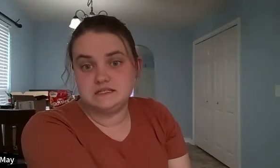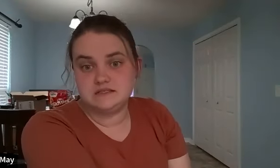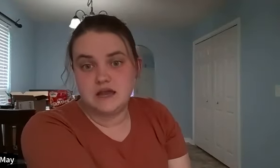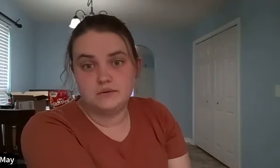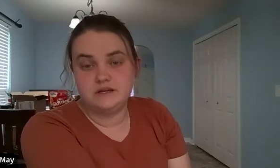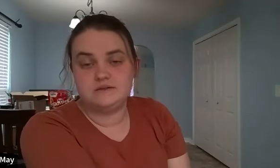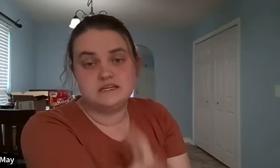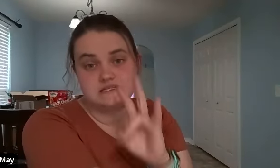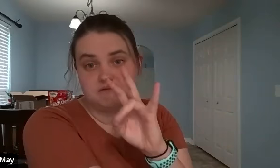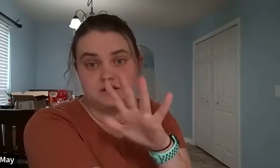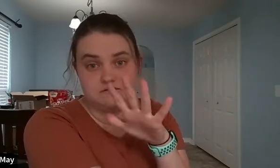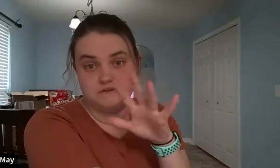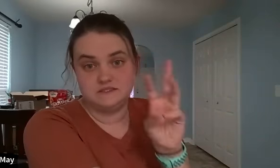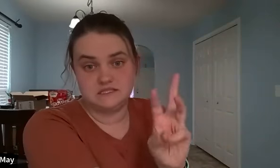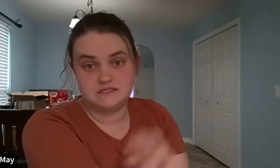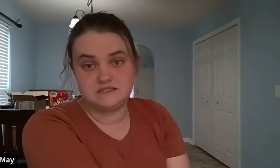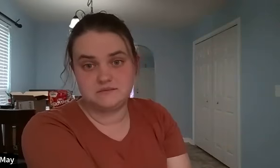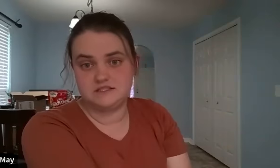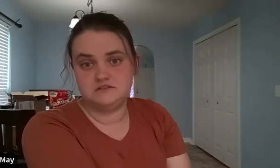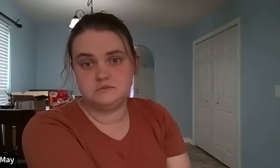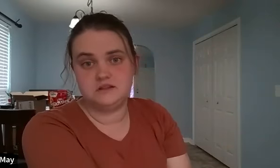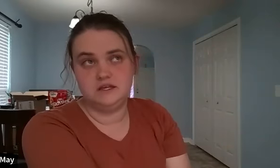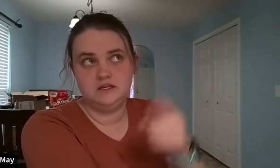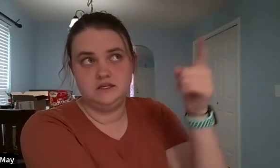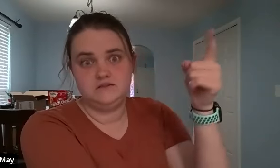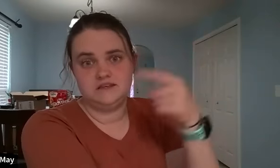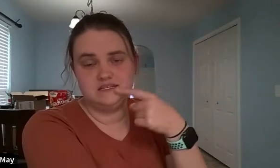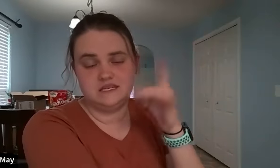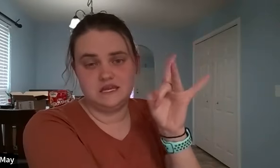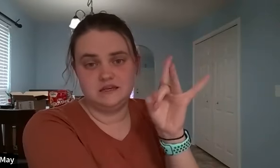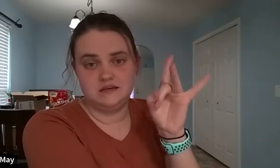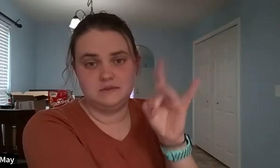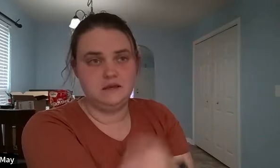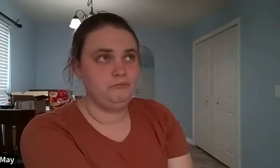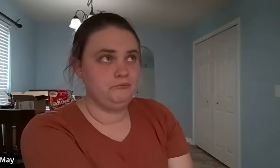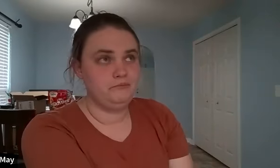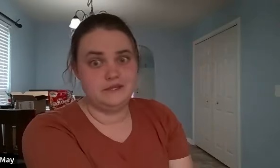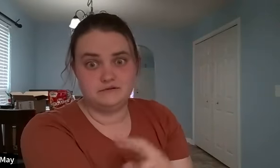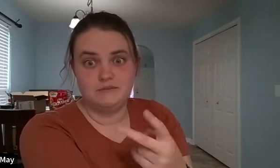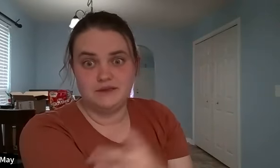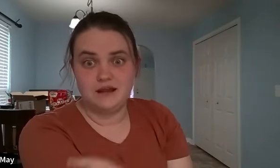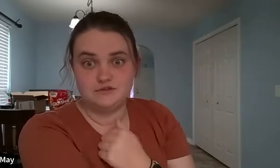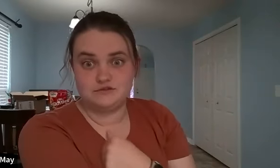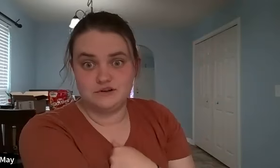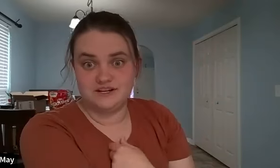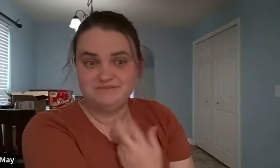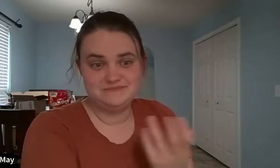856, I would end up saying 756. And my students would be like, that says 8. And I'm like, that's what I meant. I'm so sorry.